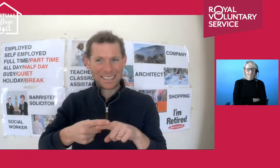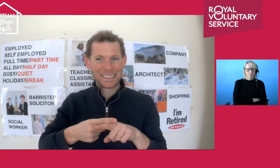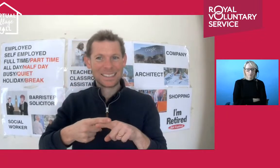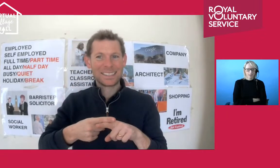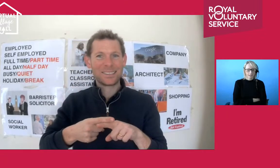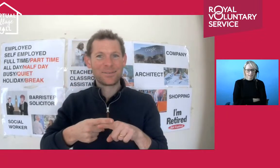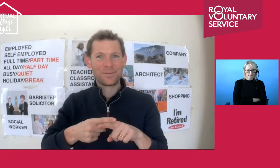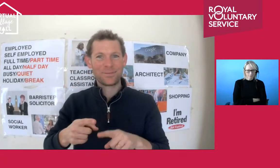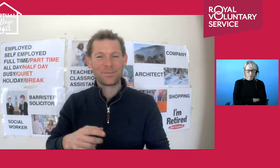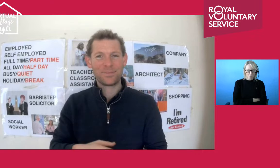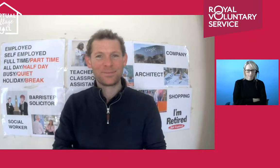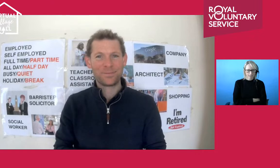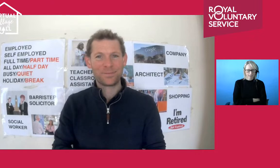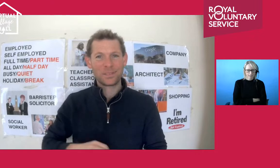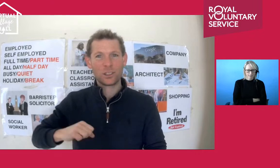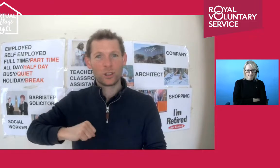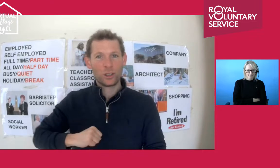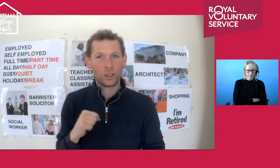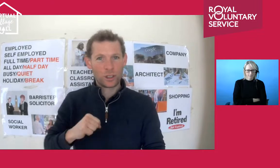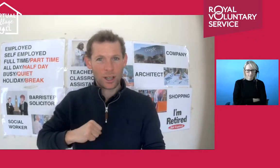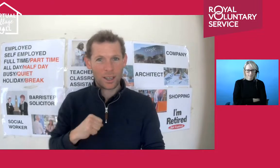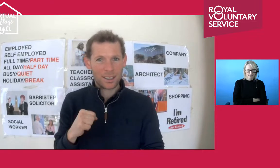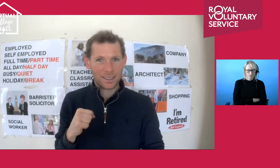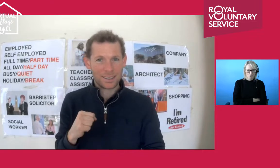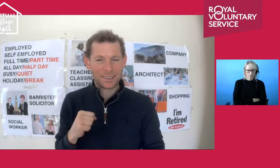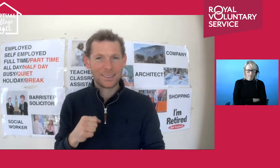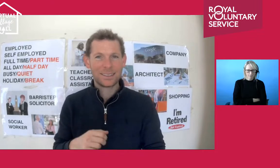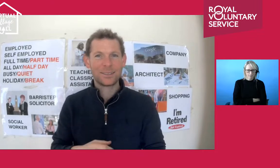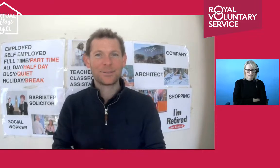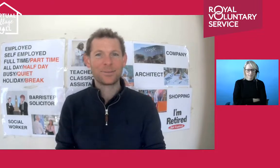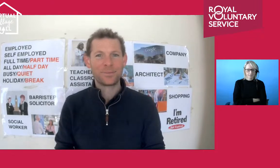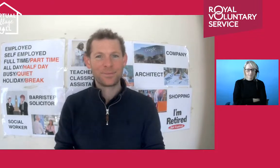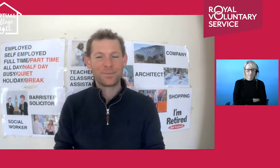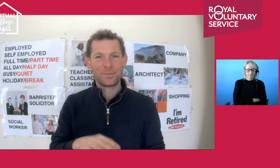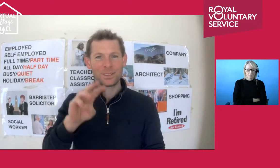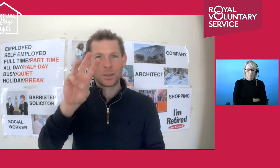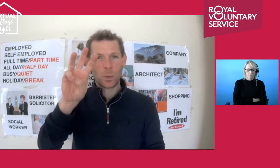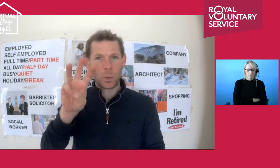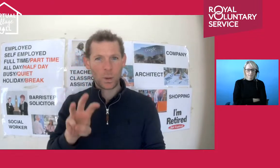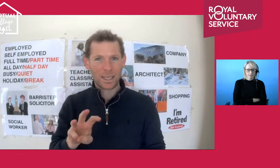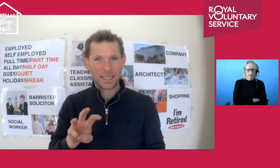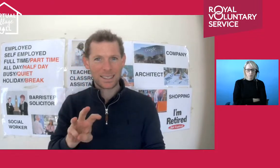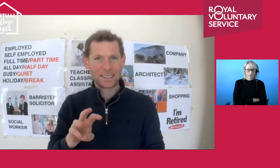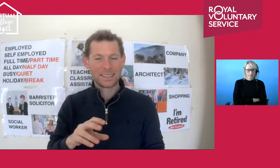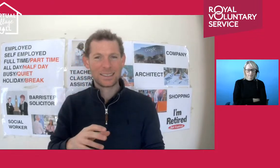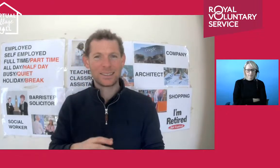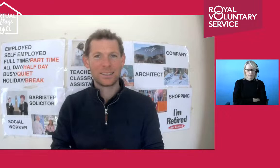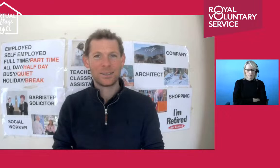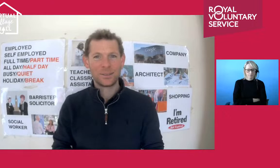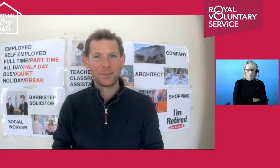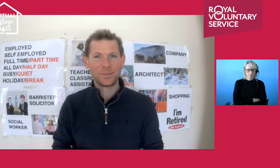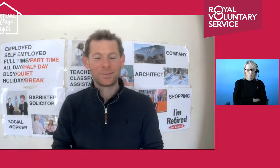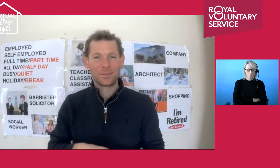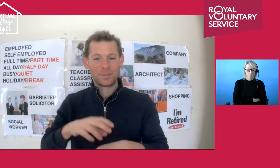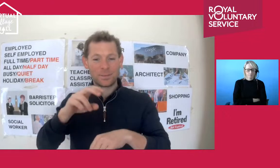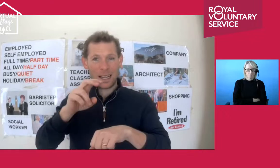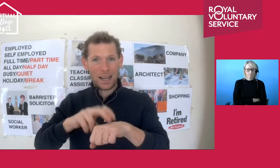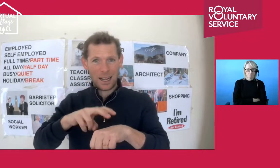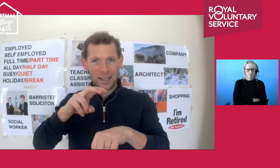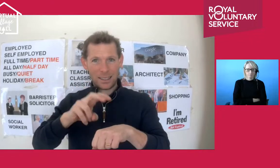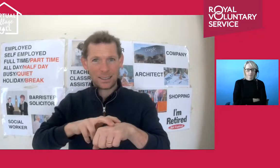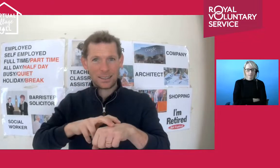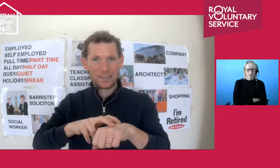And the sign for England, if you live in England, Scotland, and Wales.